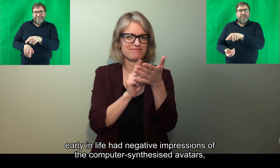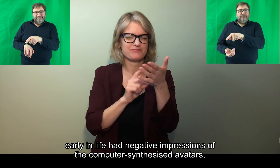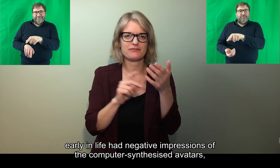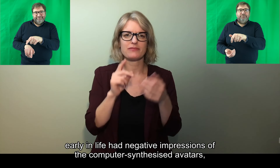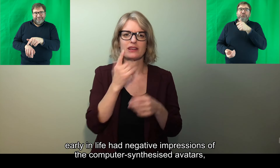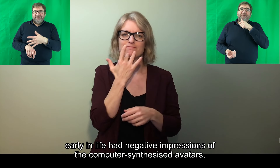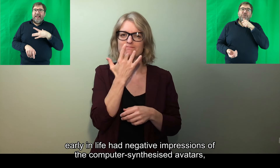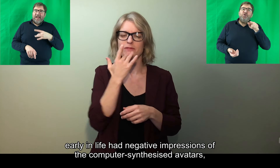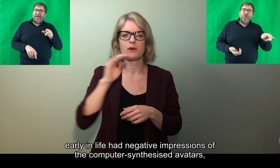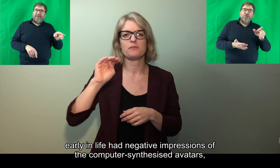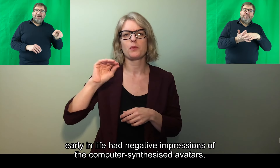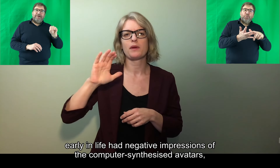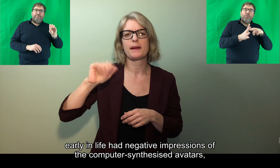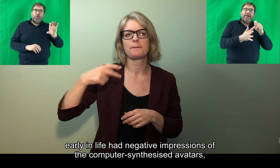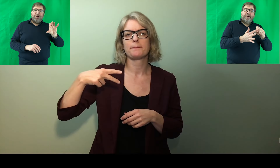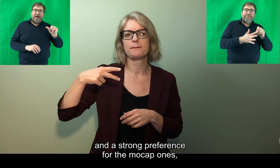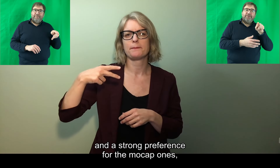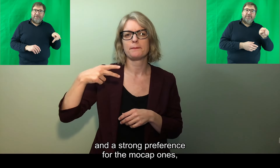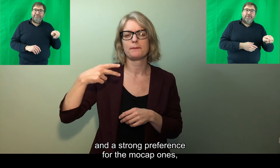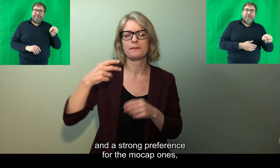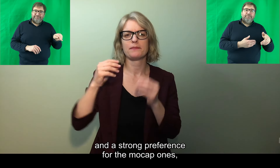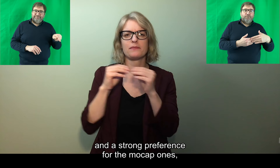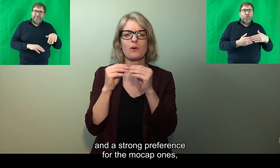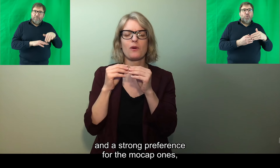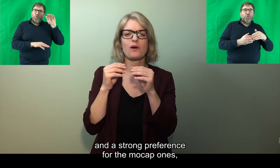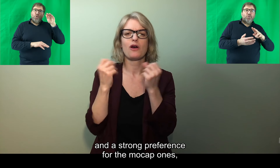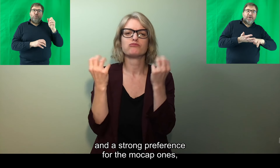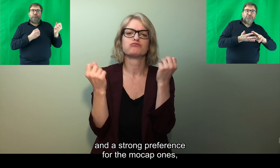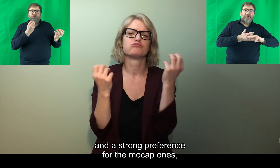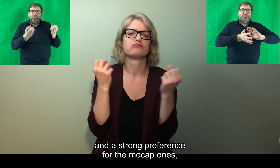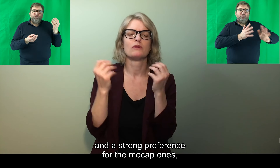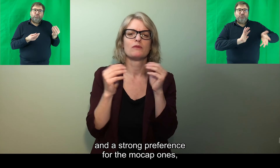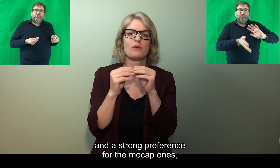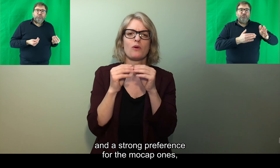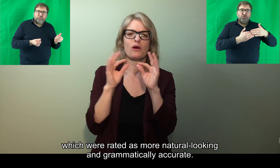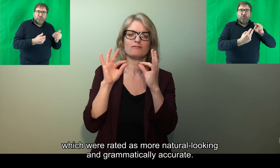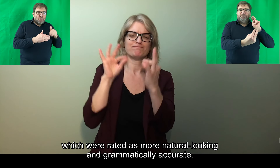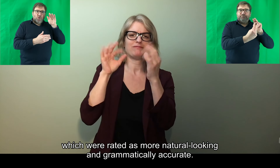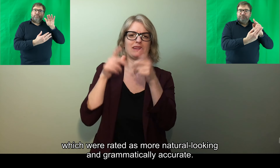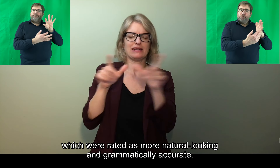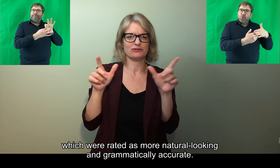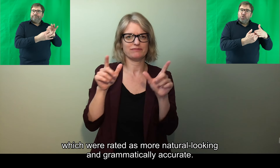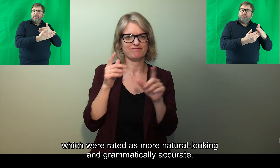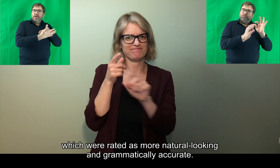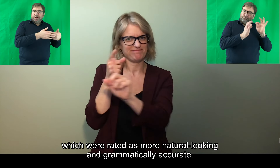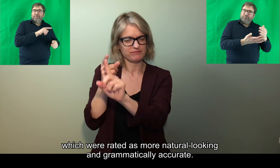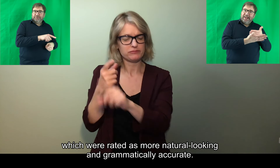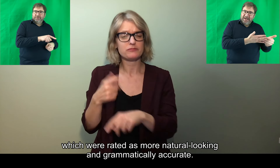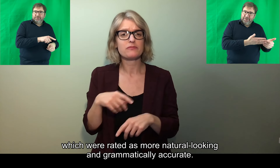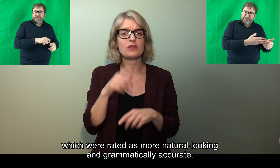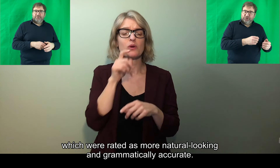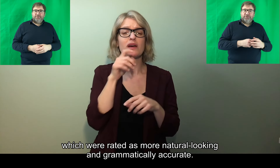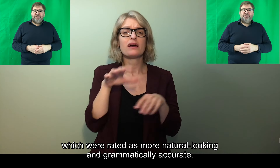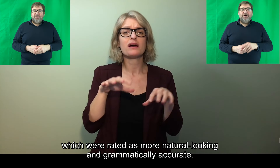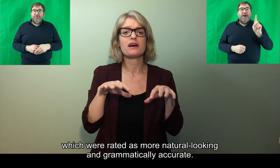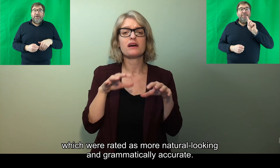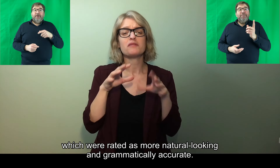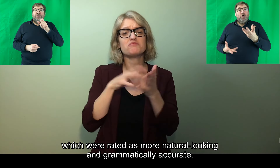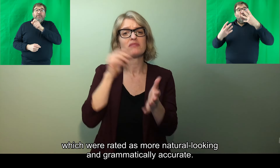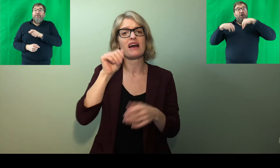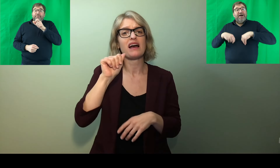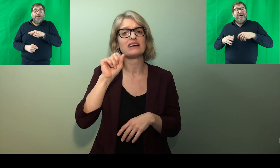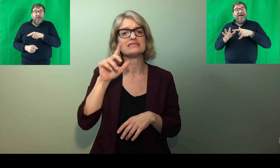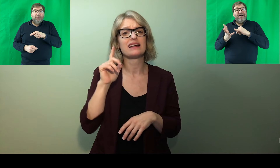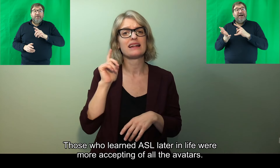of the computer-synthesized avatars and a strong preference for the mocap ones, which were rated as more natural-looking and grammatically